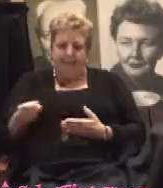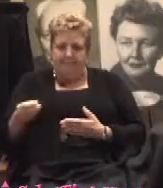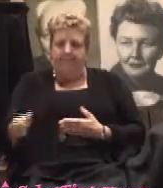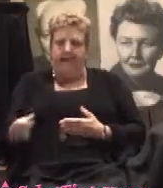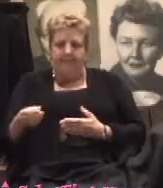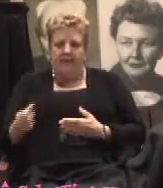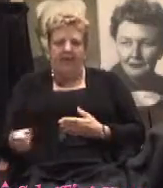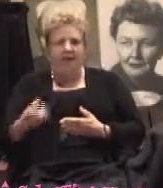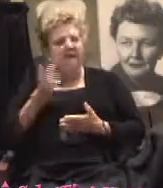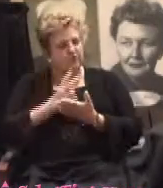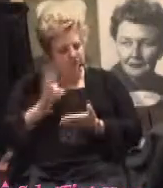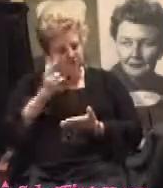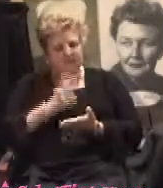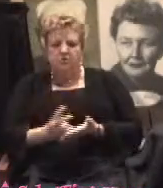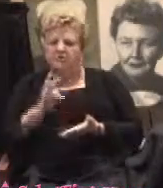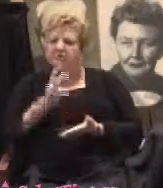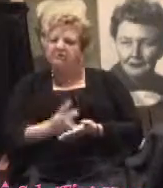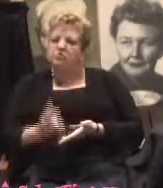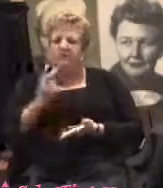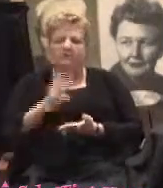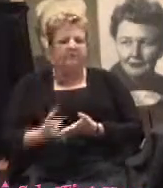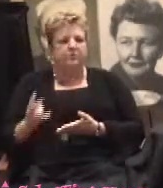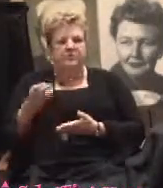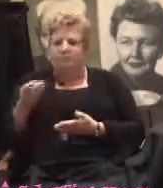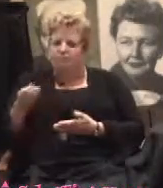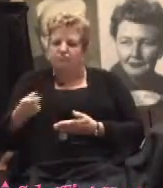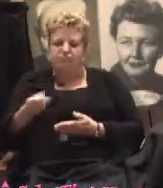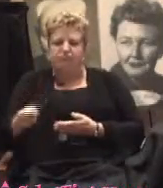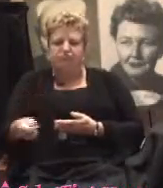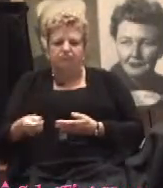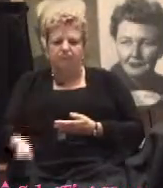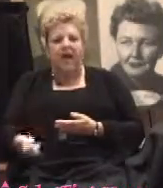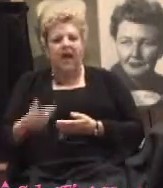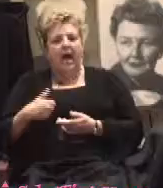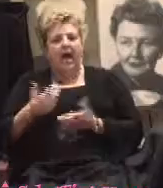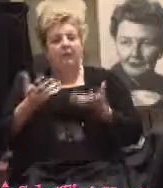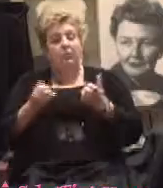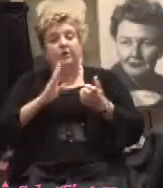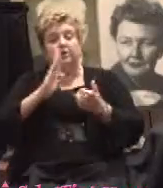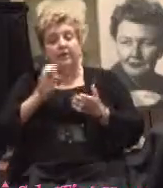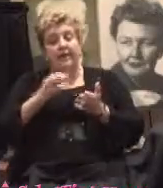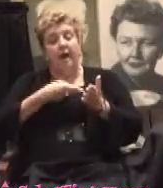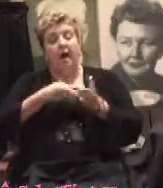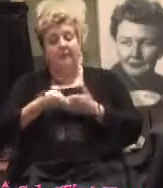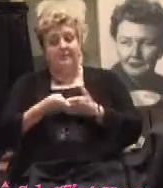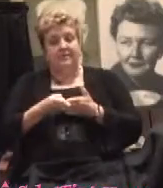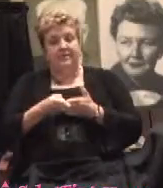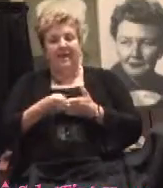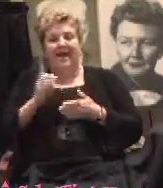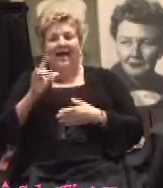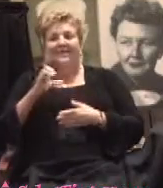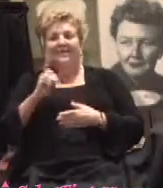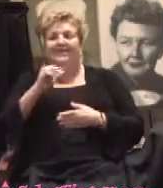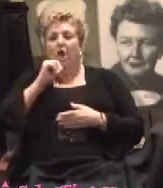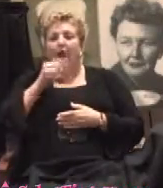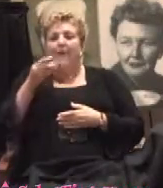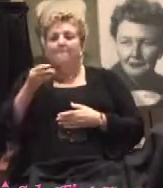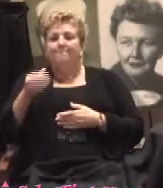every 2 weeks, every 2 weeks. And I want to be honest about where I was in my first year of sobriety. I did not pay that money to be a good